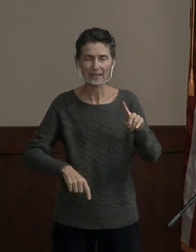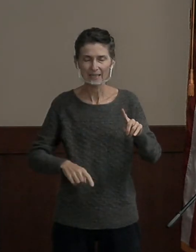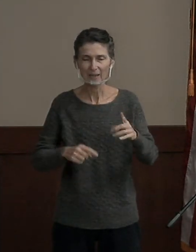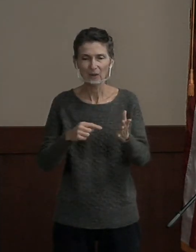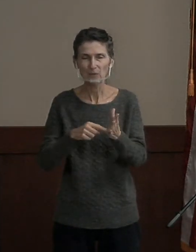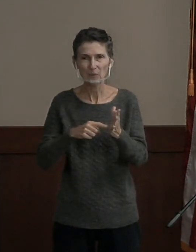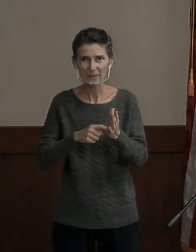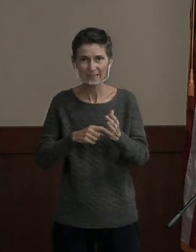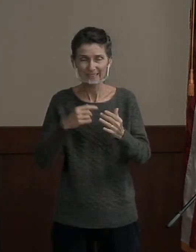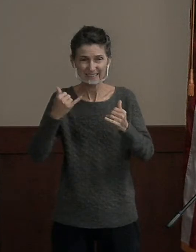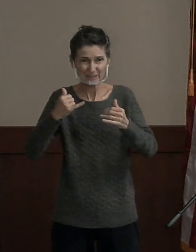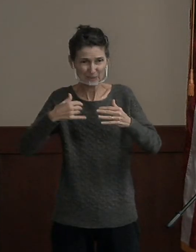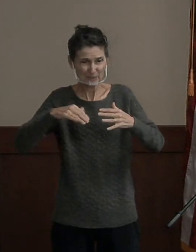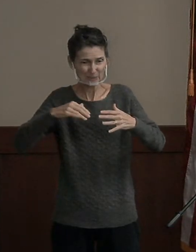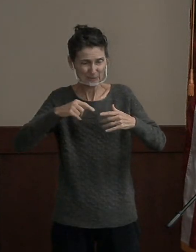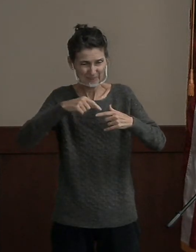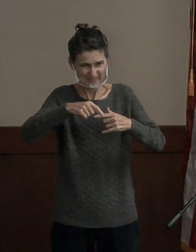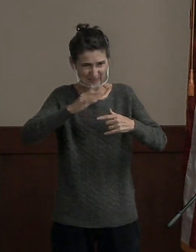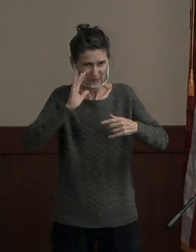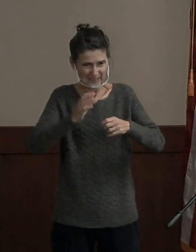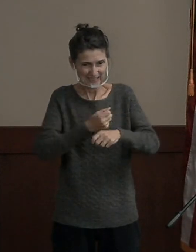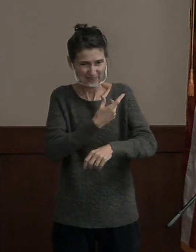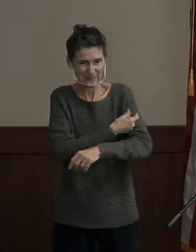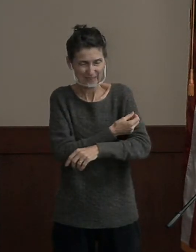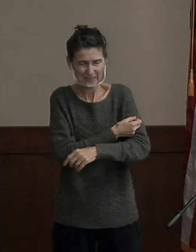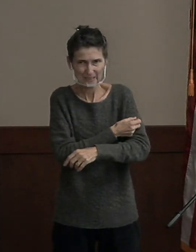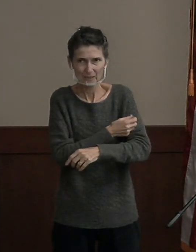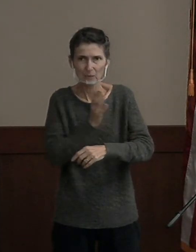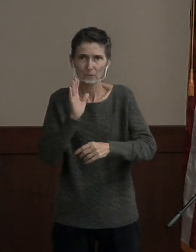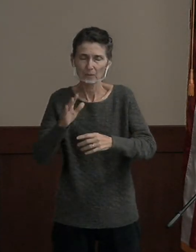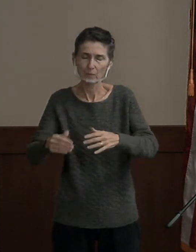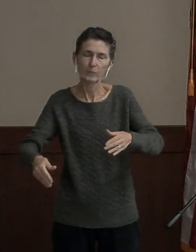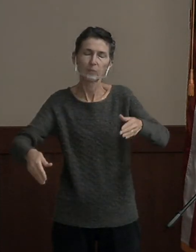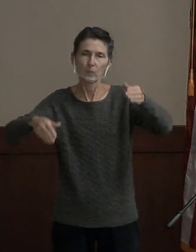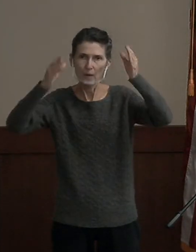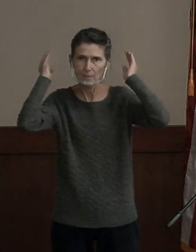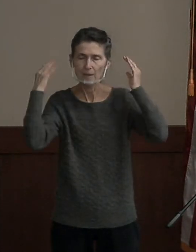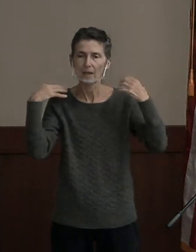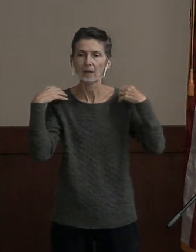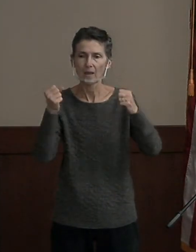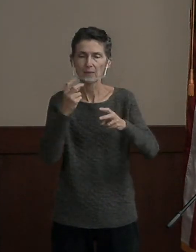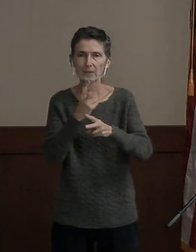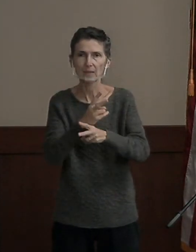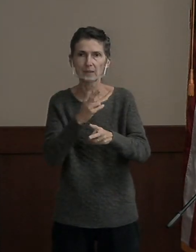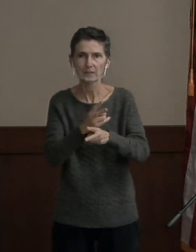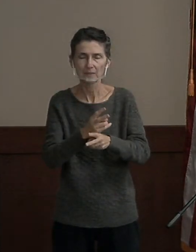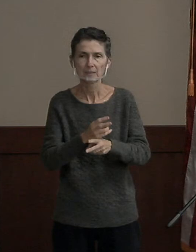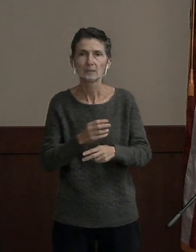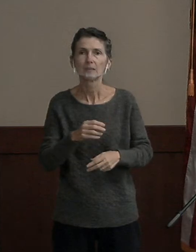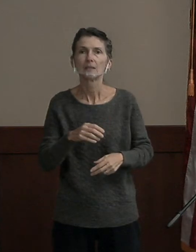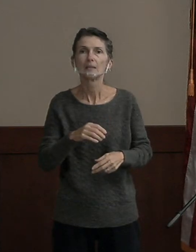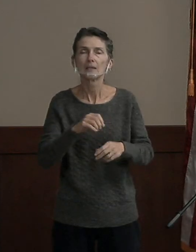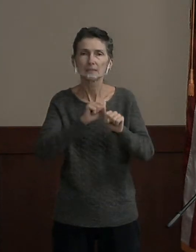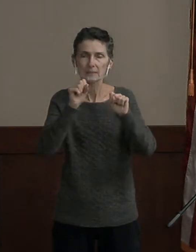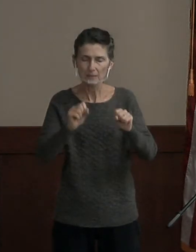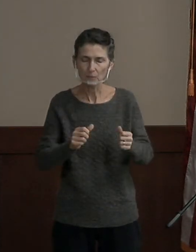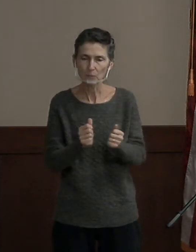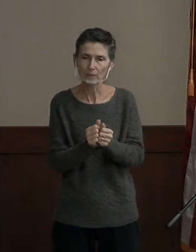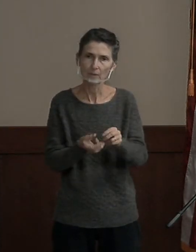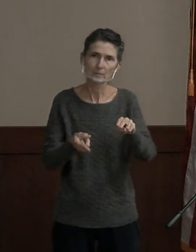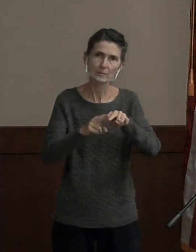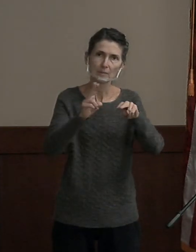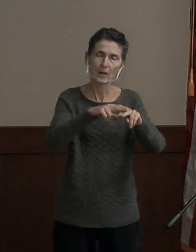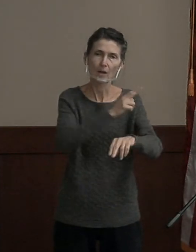of a safe and effective vaccine, to further overwhelm our healthcare system with a holiday surge of cases and